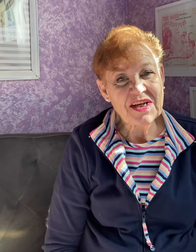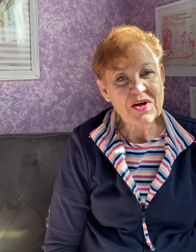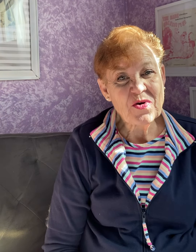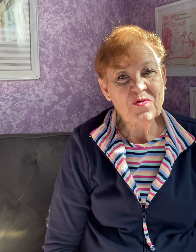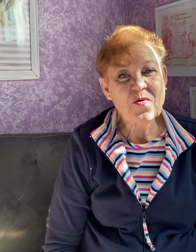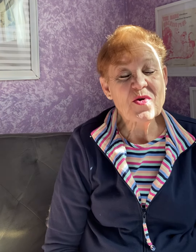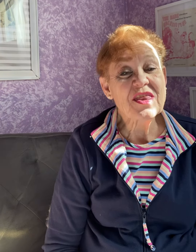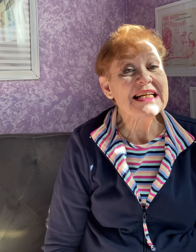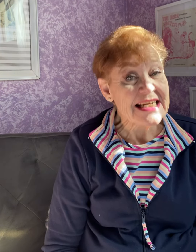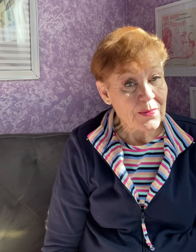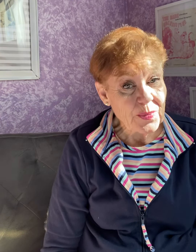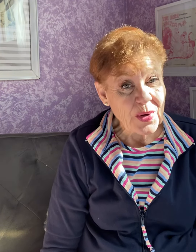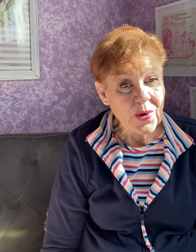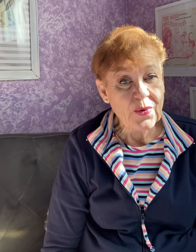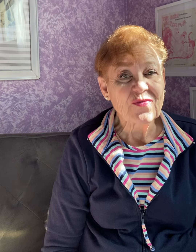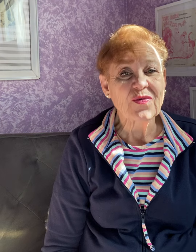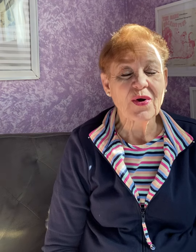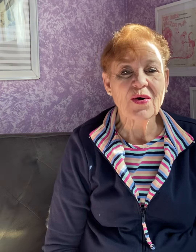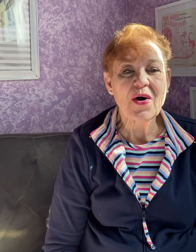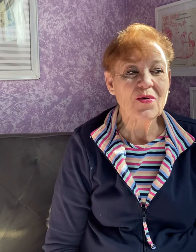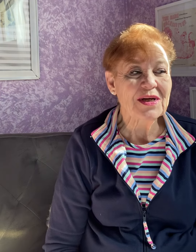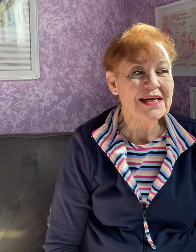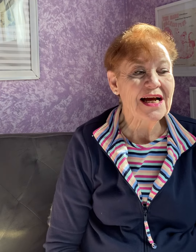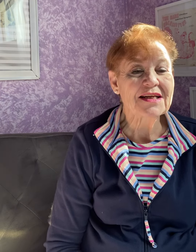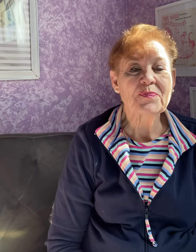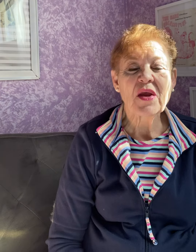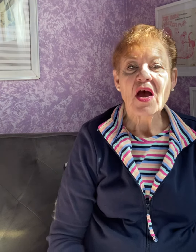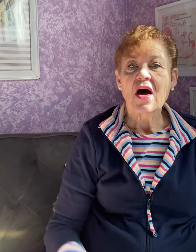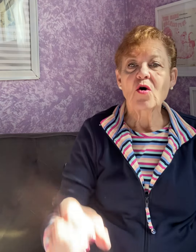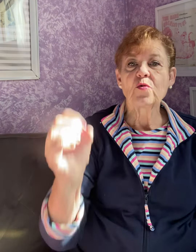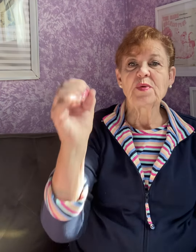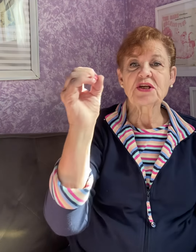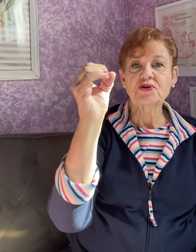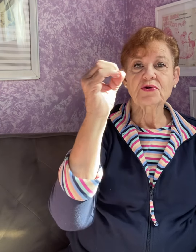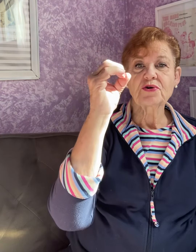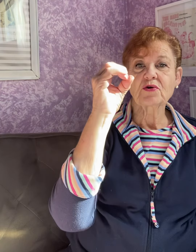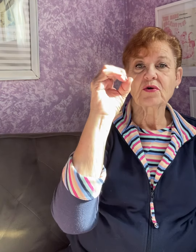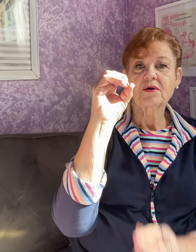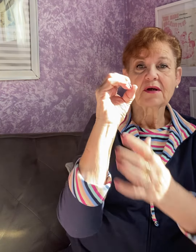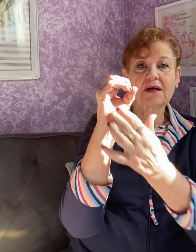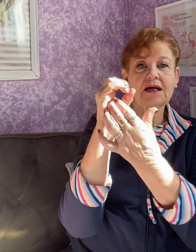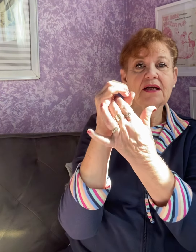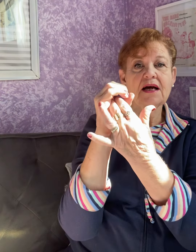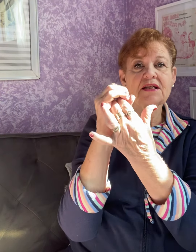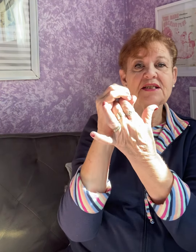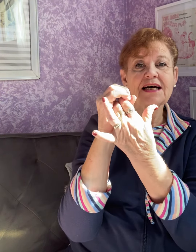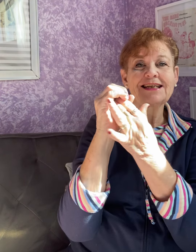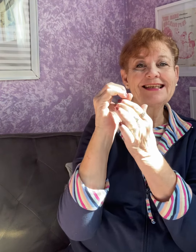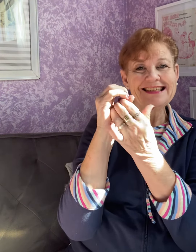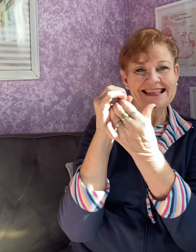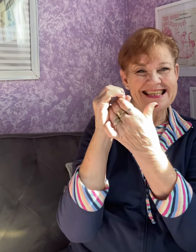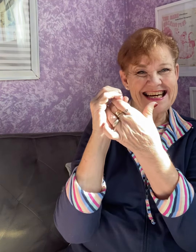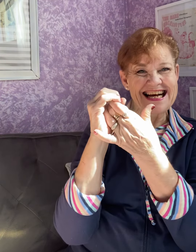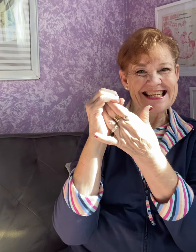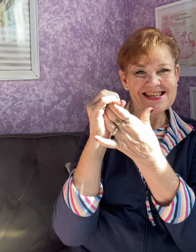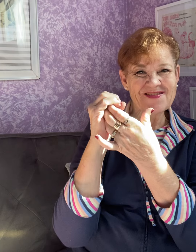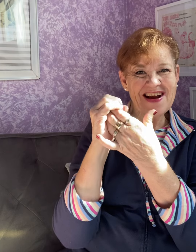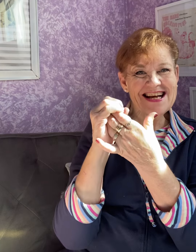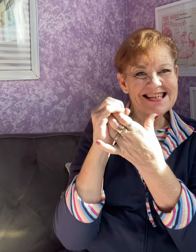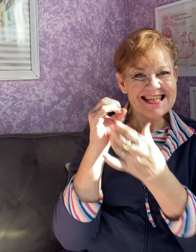video for the tempo for O Holy Night. Oh, be sure your tunnel is nice and round in